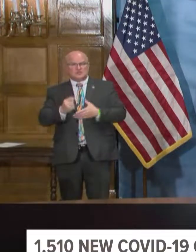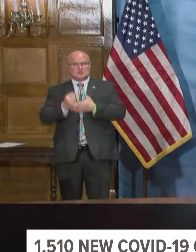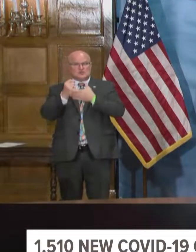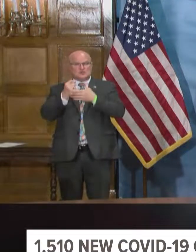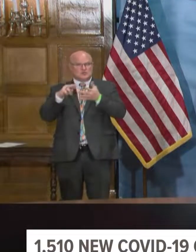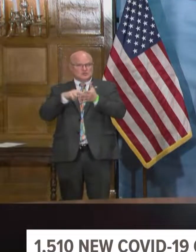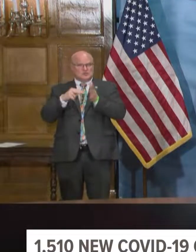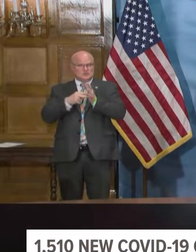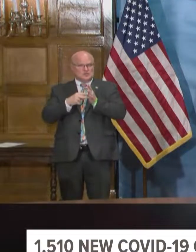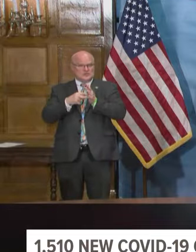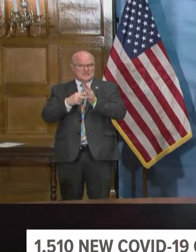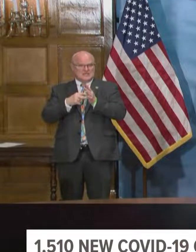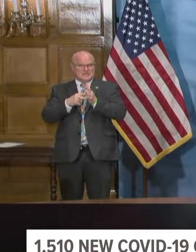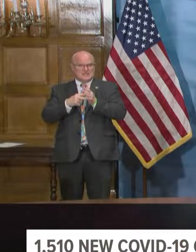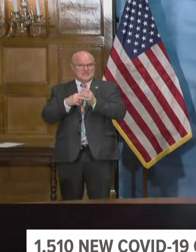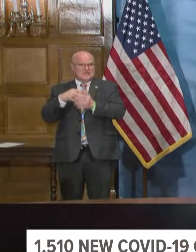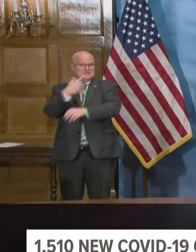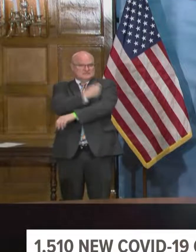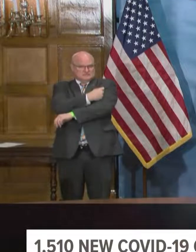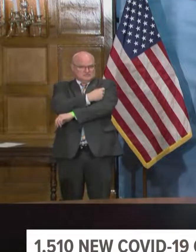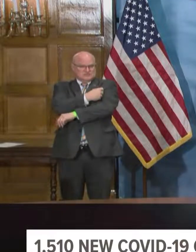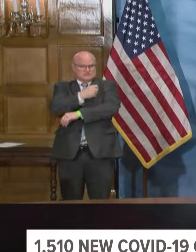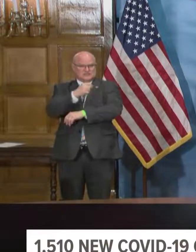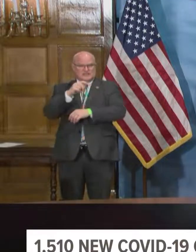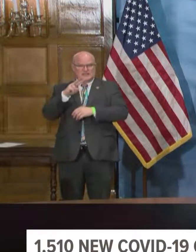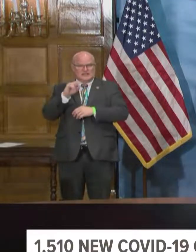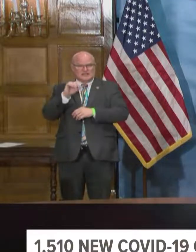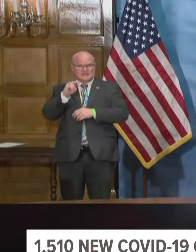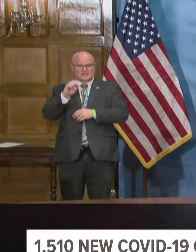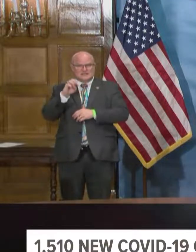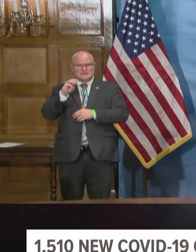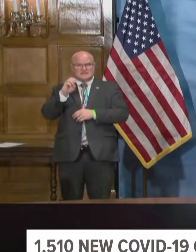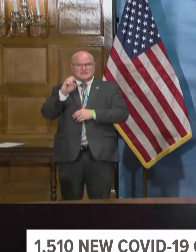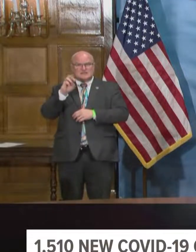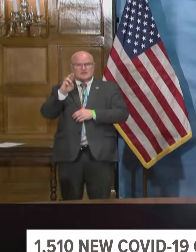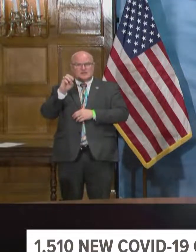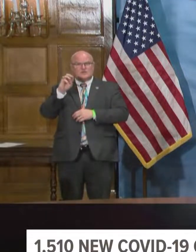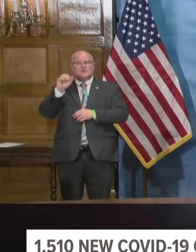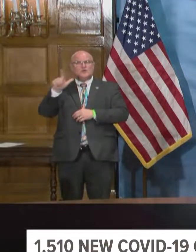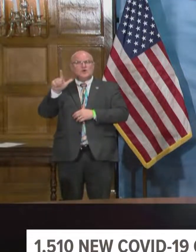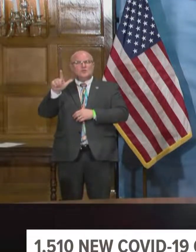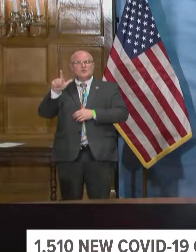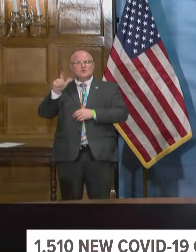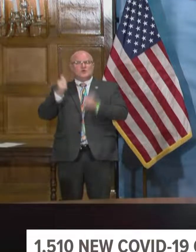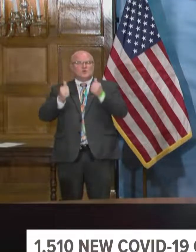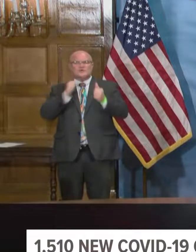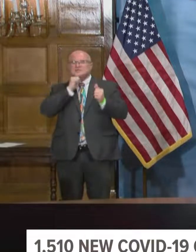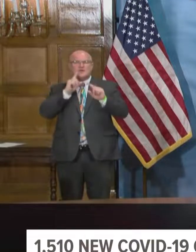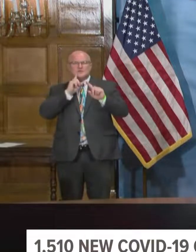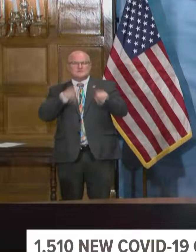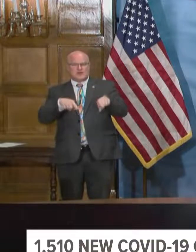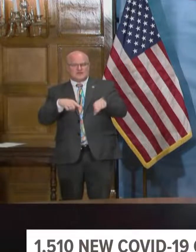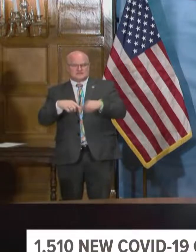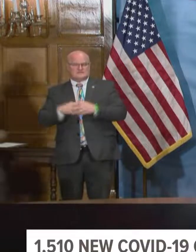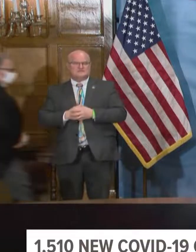about the monoclonal antibodies and which, if we know of those variants, are not responsive. Thank